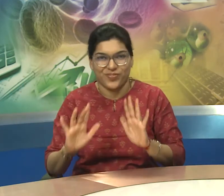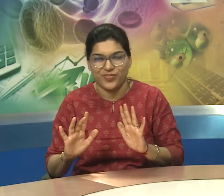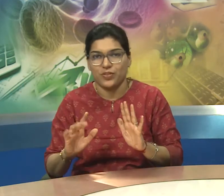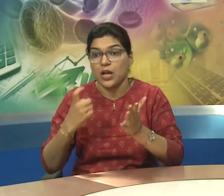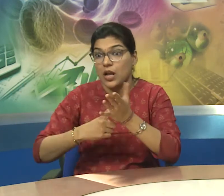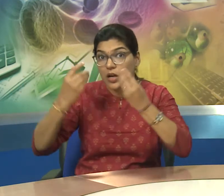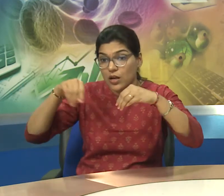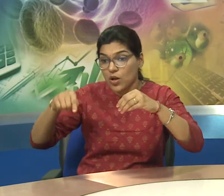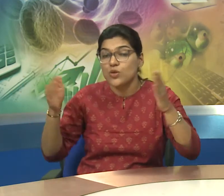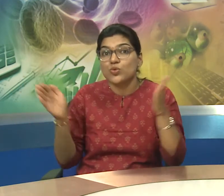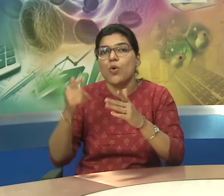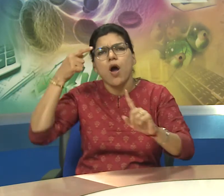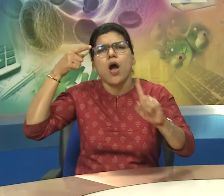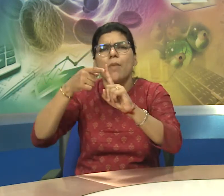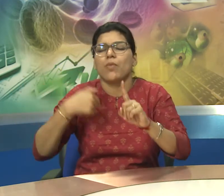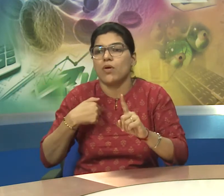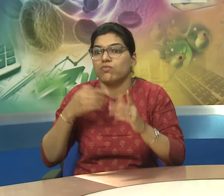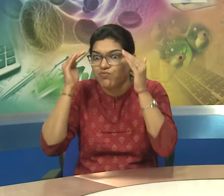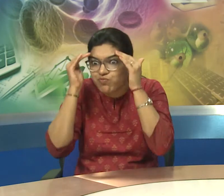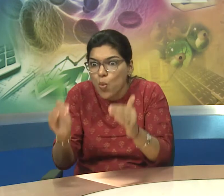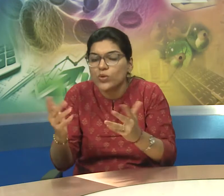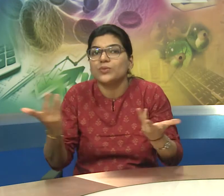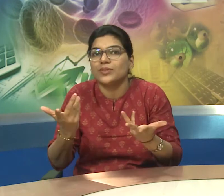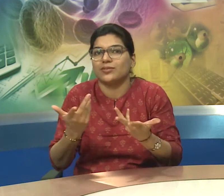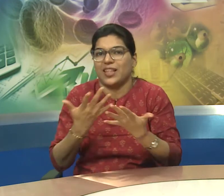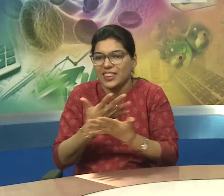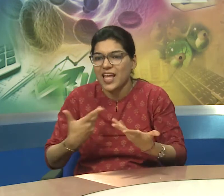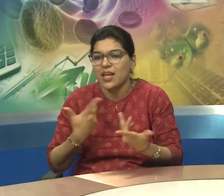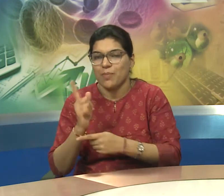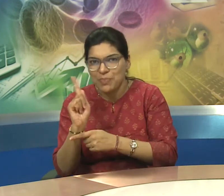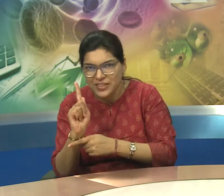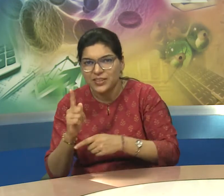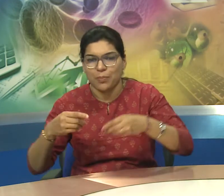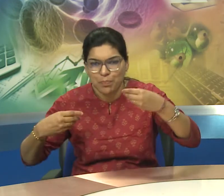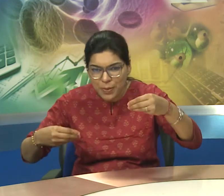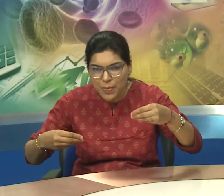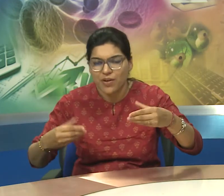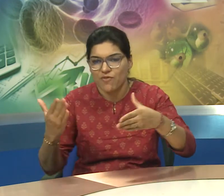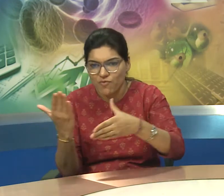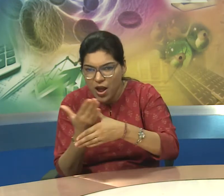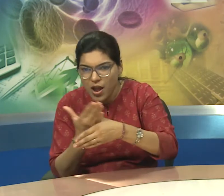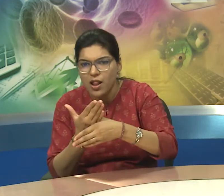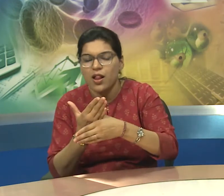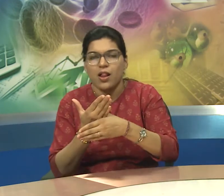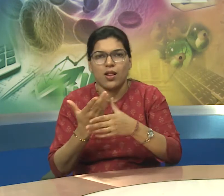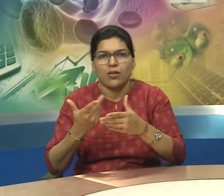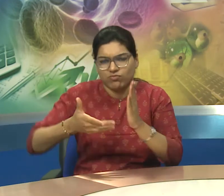producers and sell them to the consumers. Second point, they usually